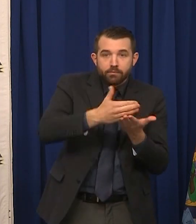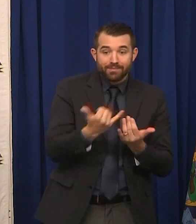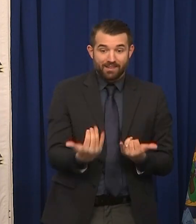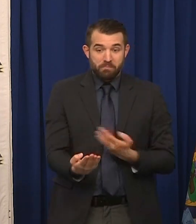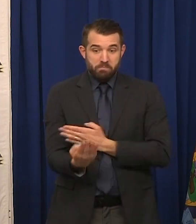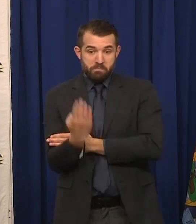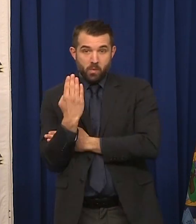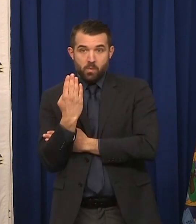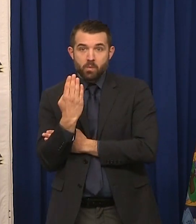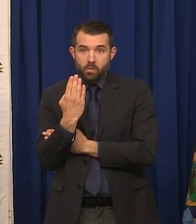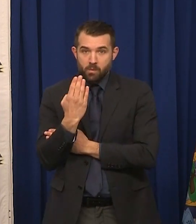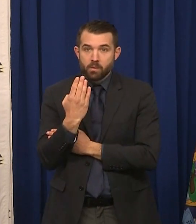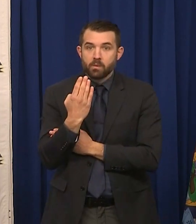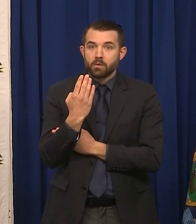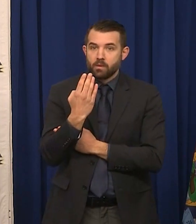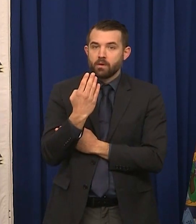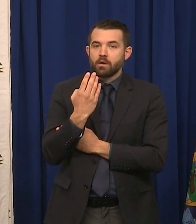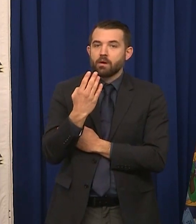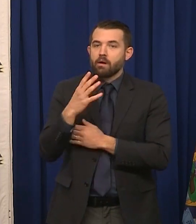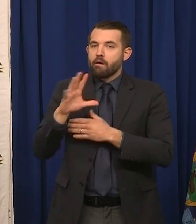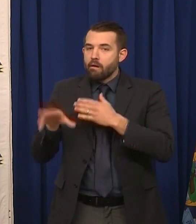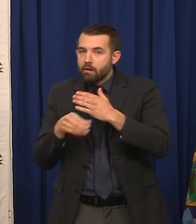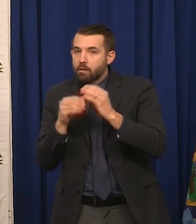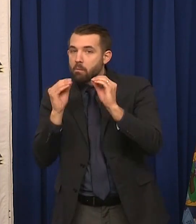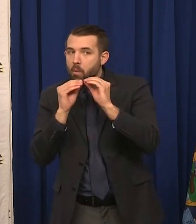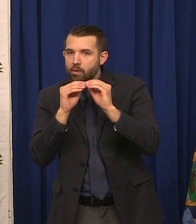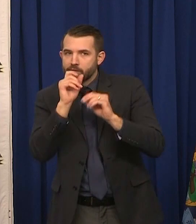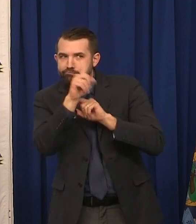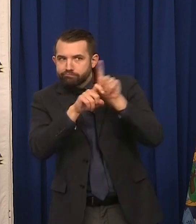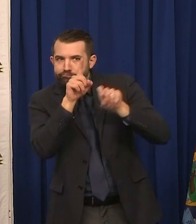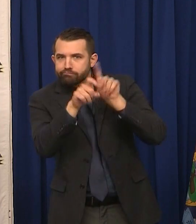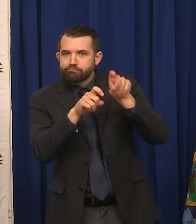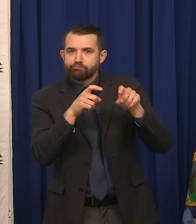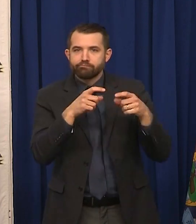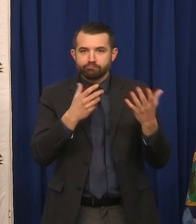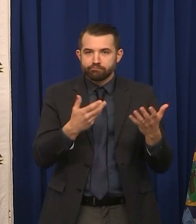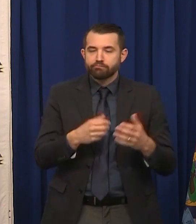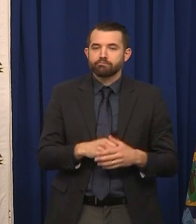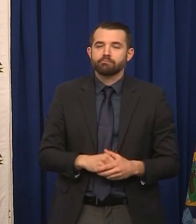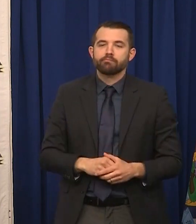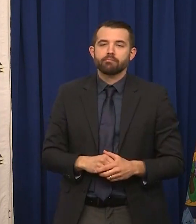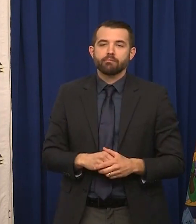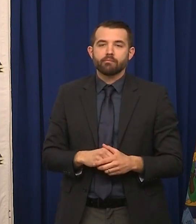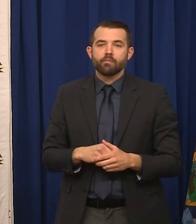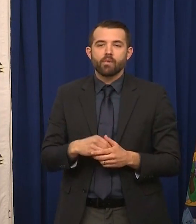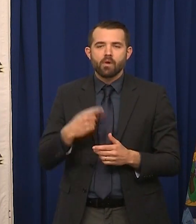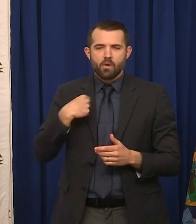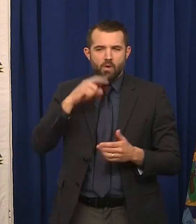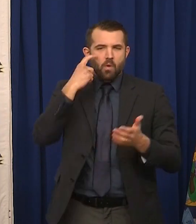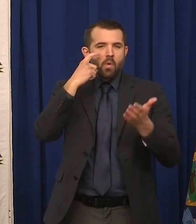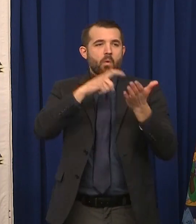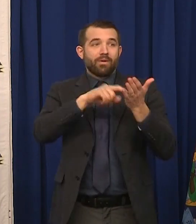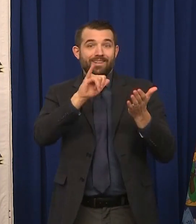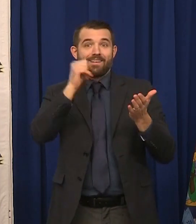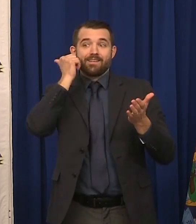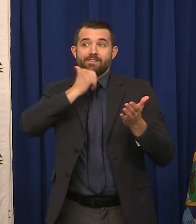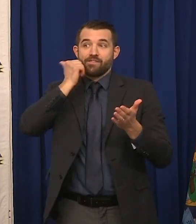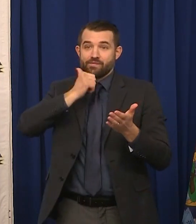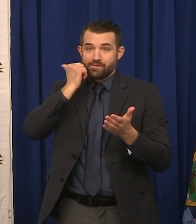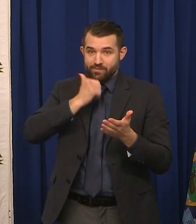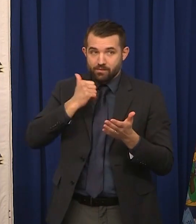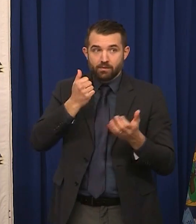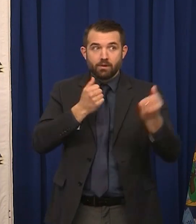data fields to those hospitals. We recognize that on a daily basis, collecting these pieces of